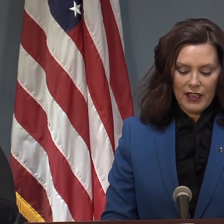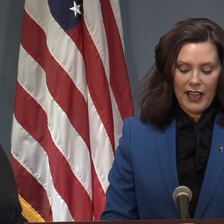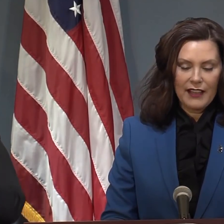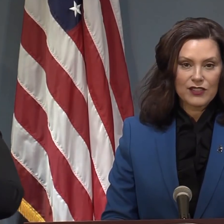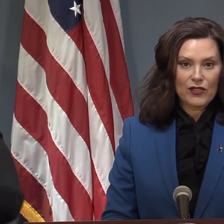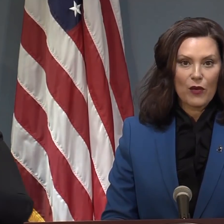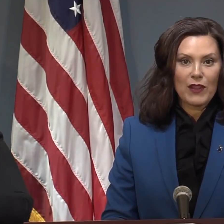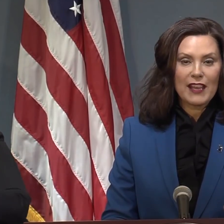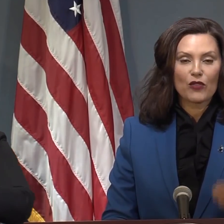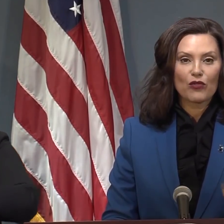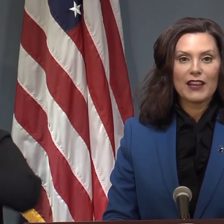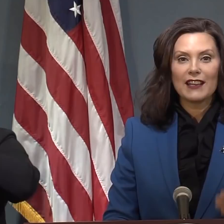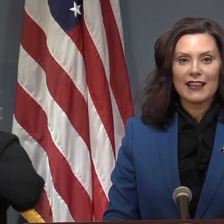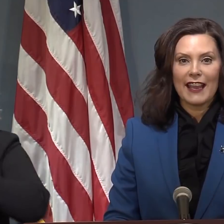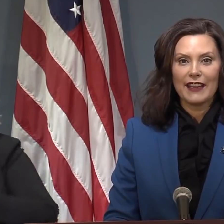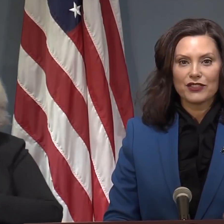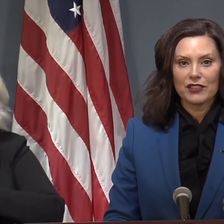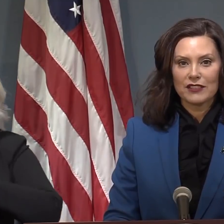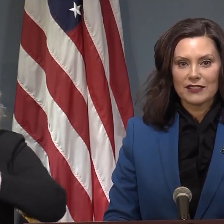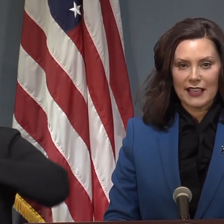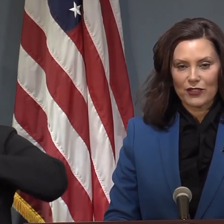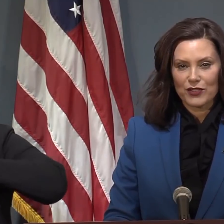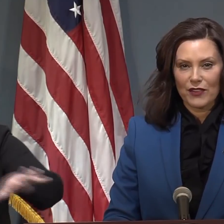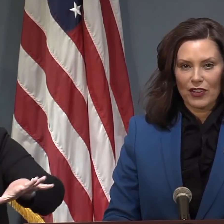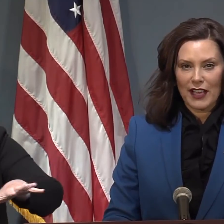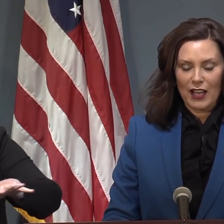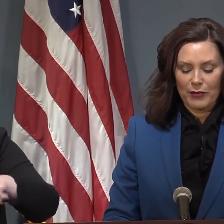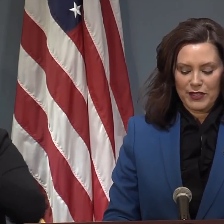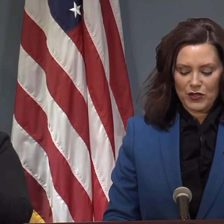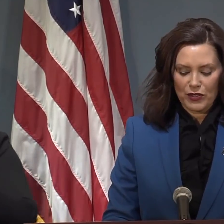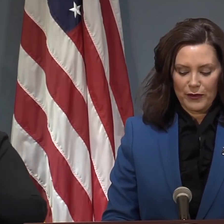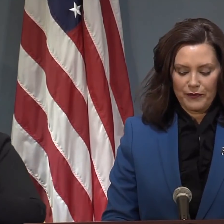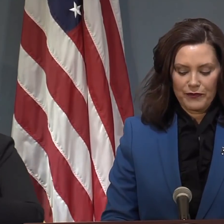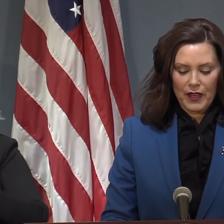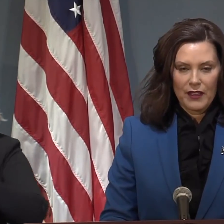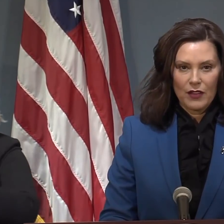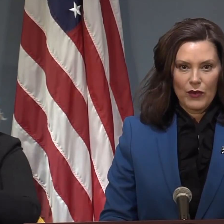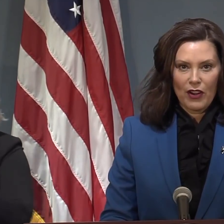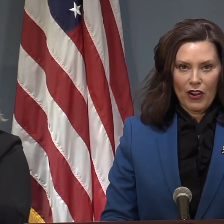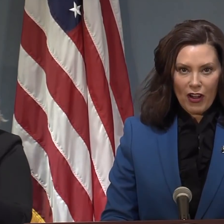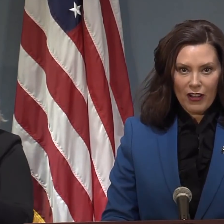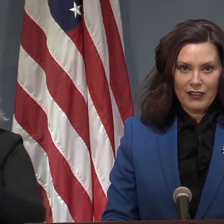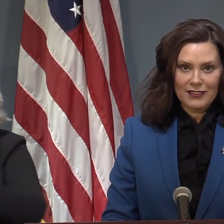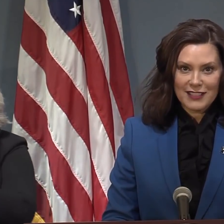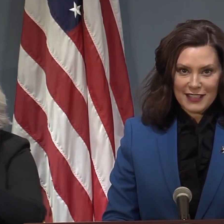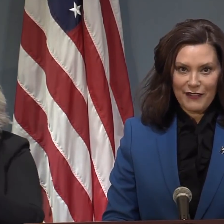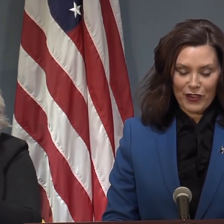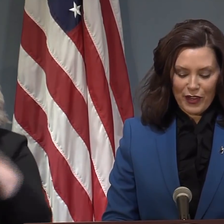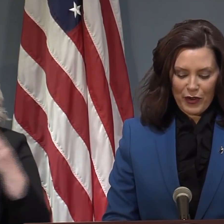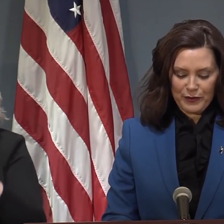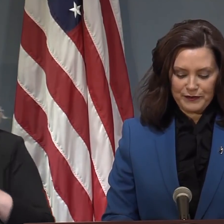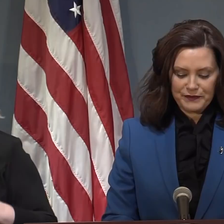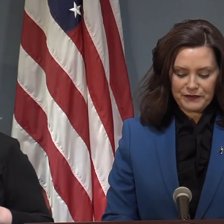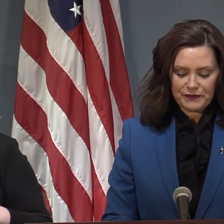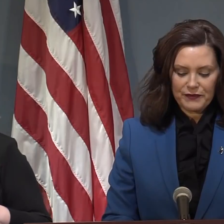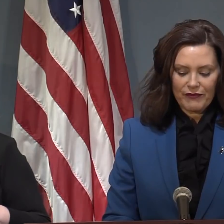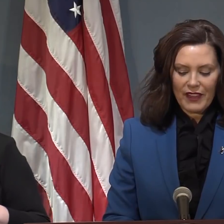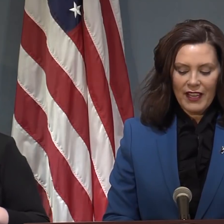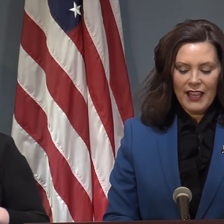wave, and so that we can re-engage sectors of our economy sooner. We are all safer at